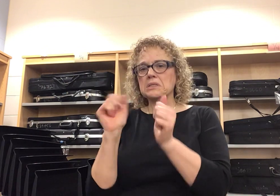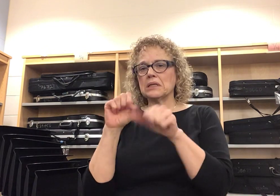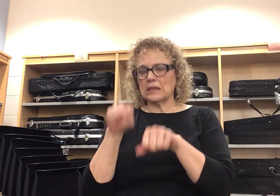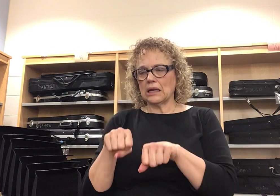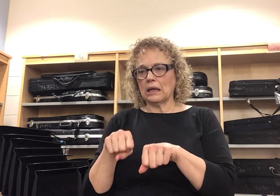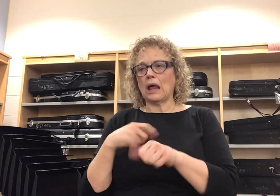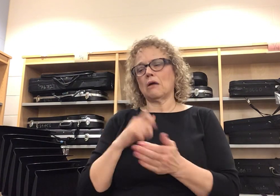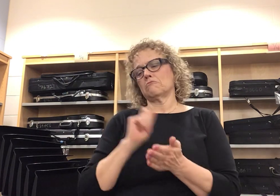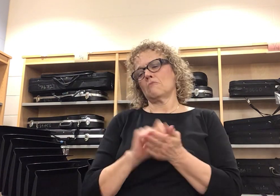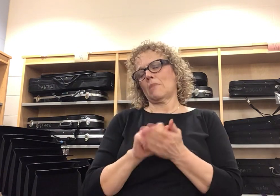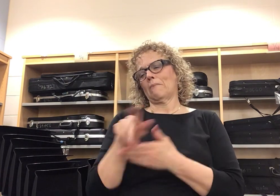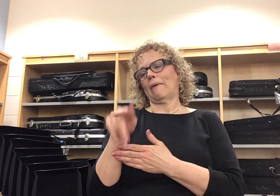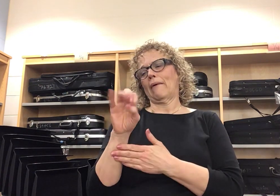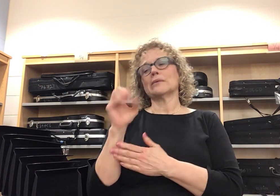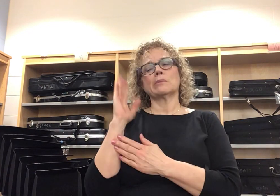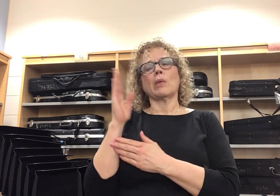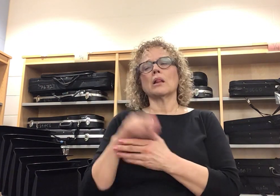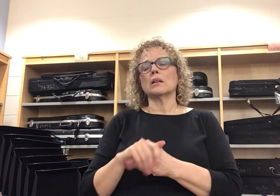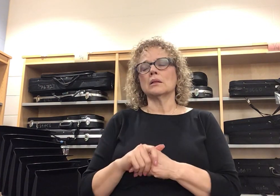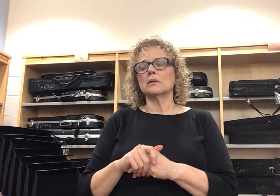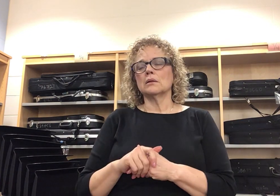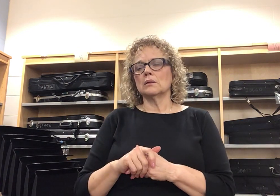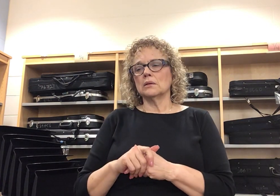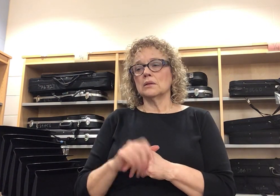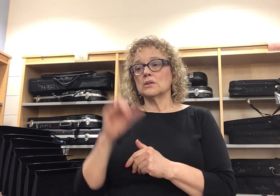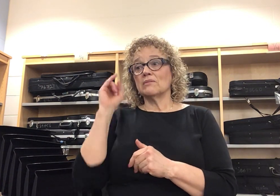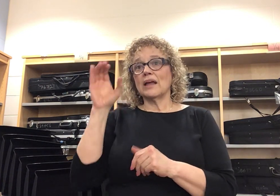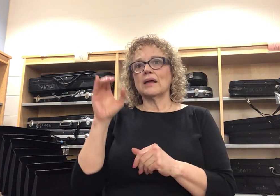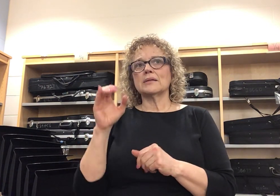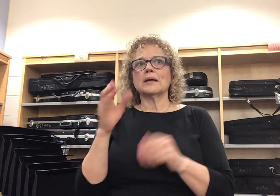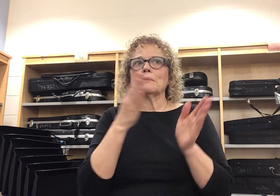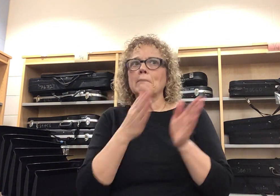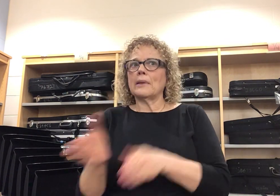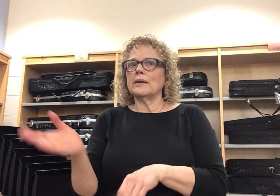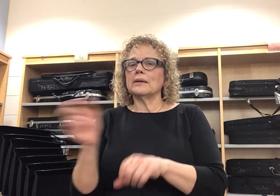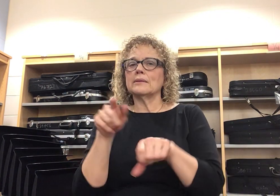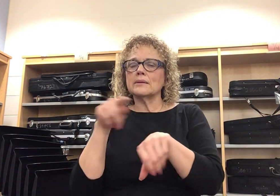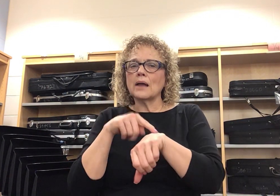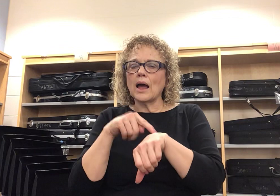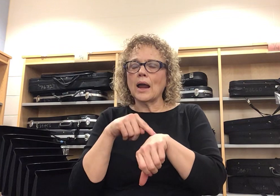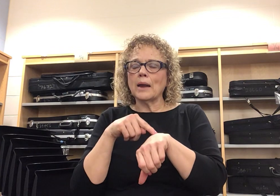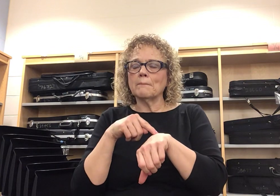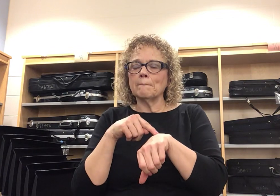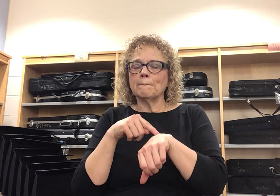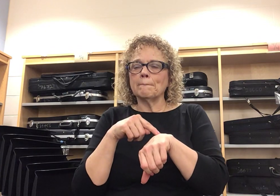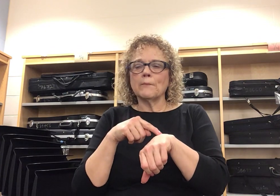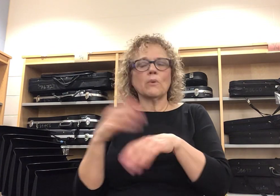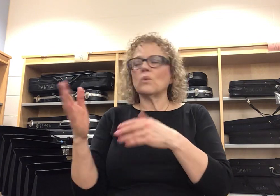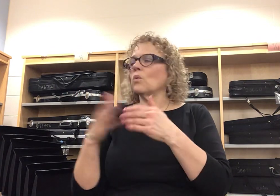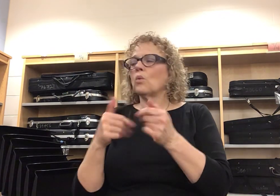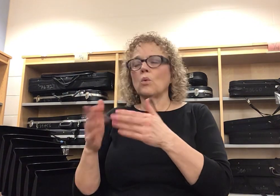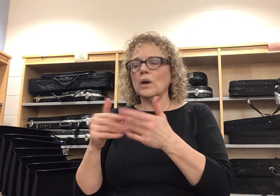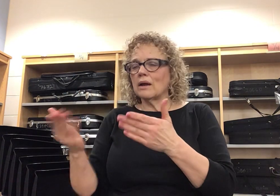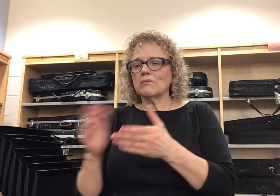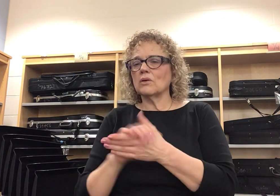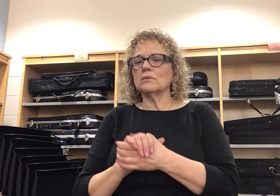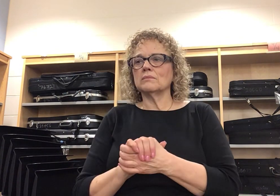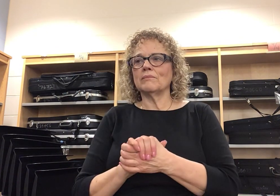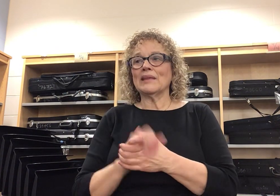these interviews. Okay, so if he has a planned period or some extra time, or whoever it is that you're interviewing has some extra